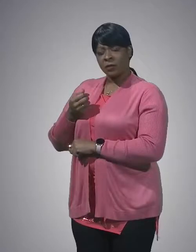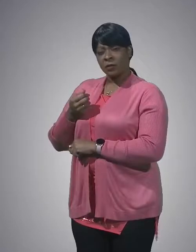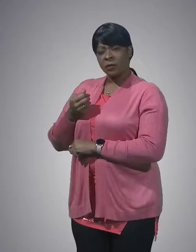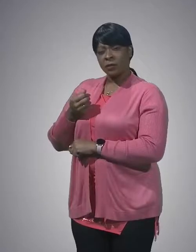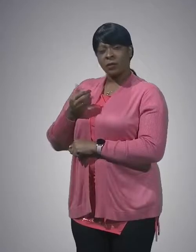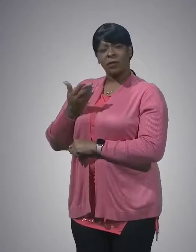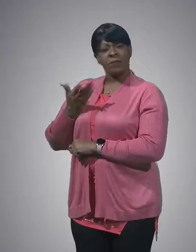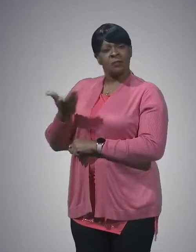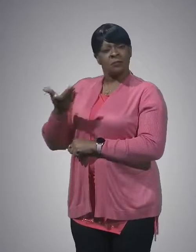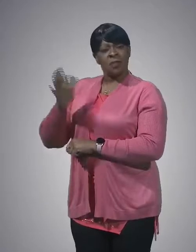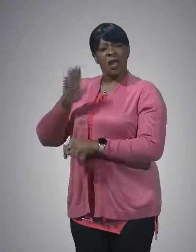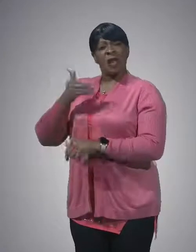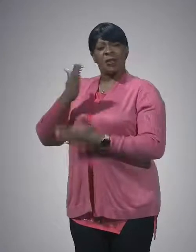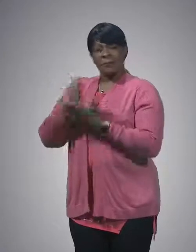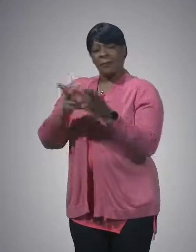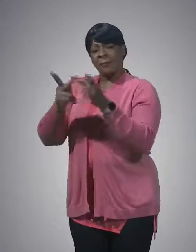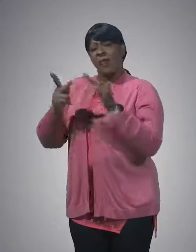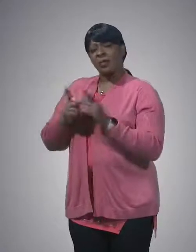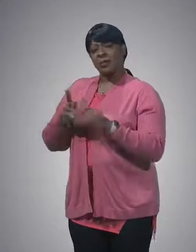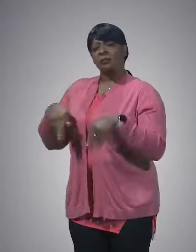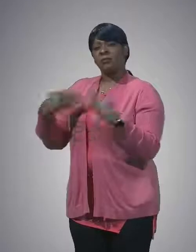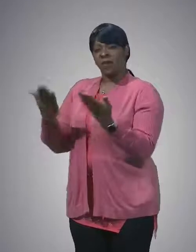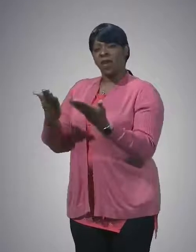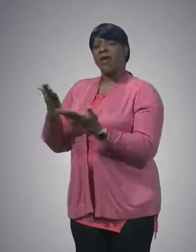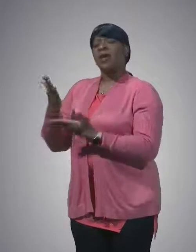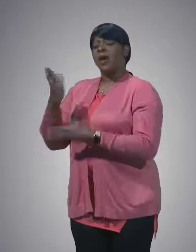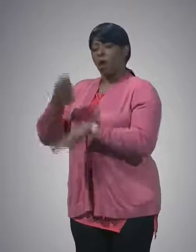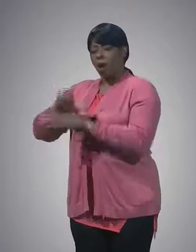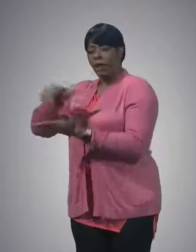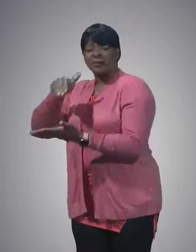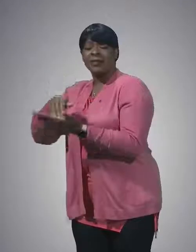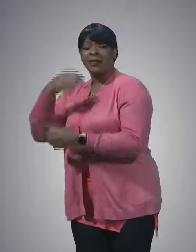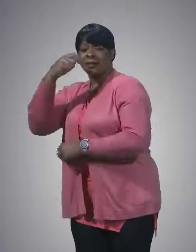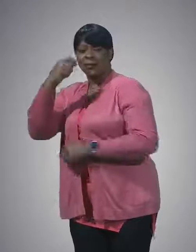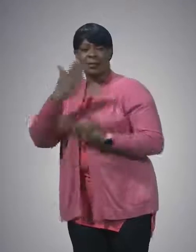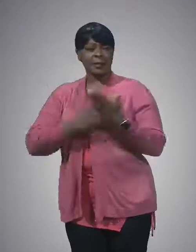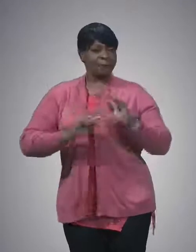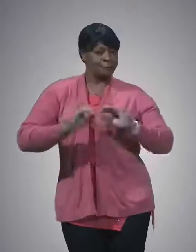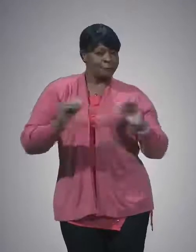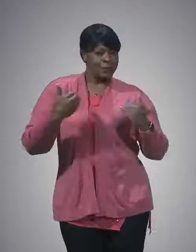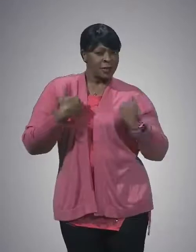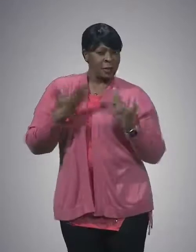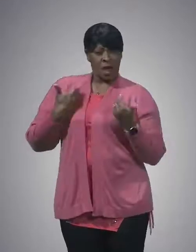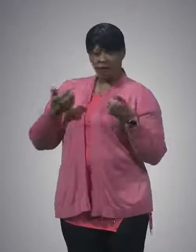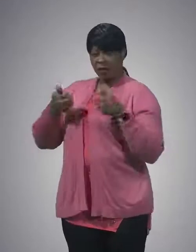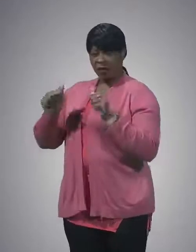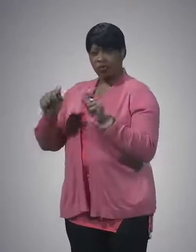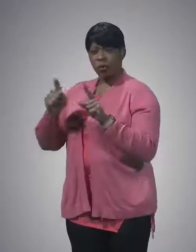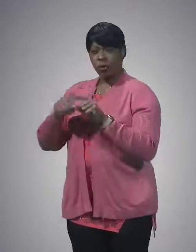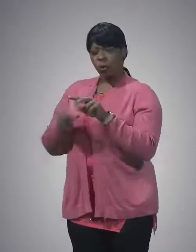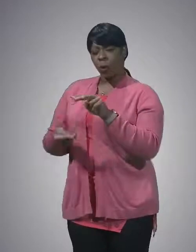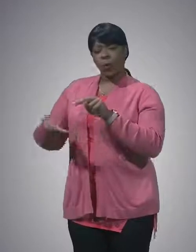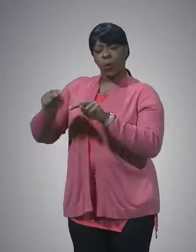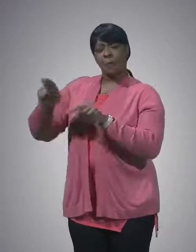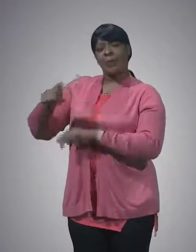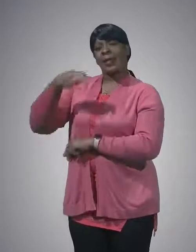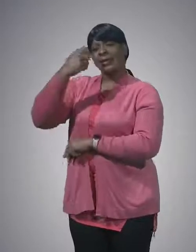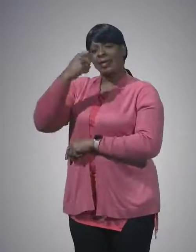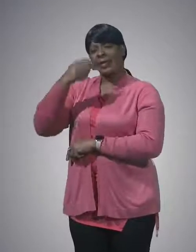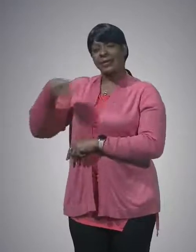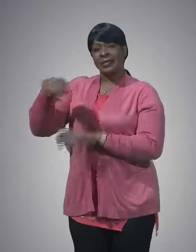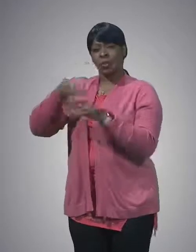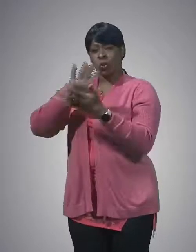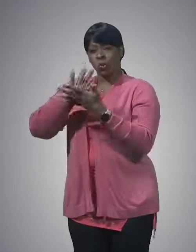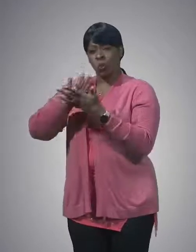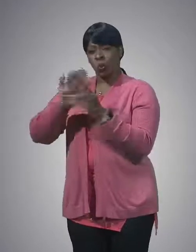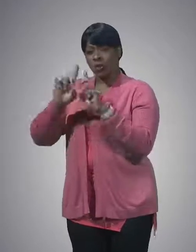provide on-site testing and some districts do not. Is there any efforts by the health department to potentially ramp up testing in school